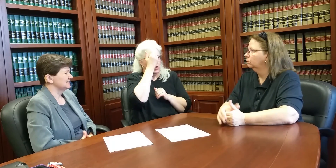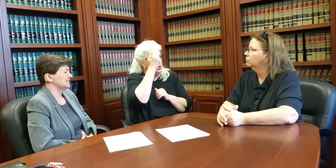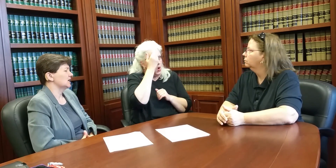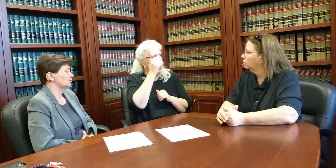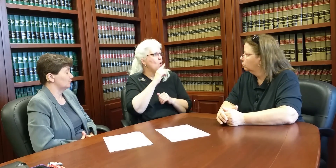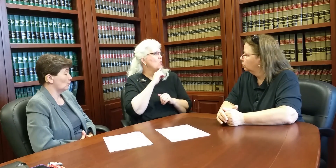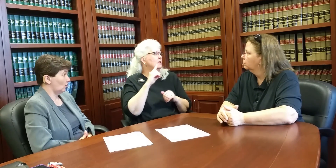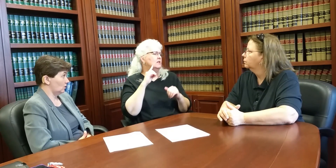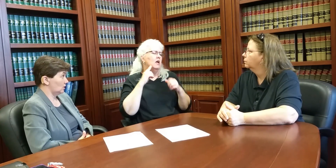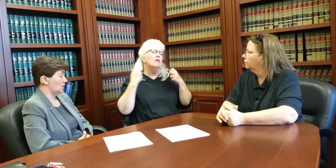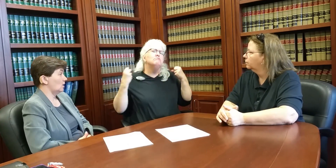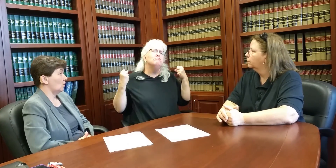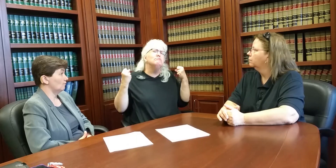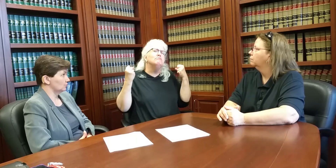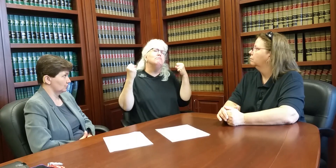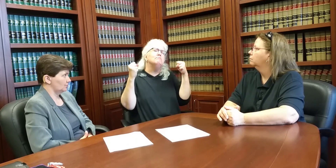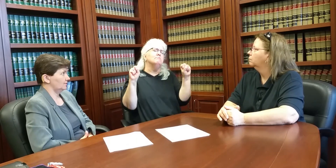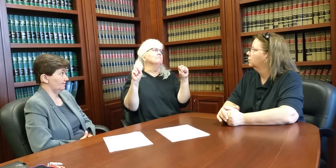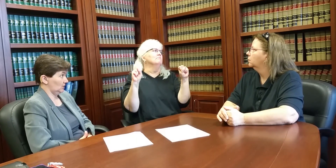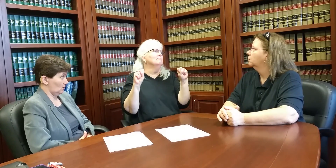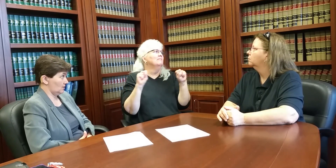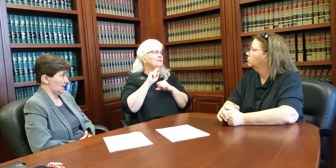in uproar over the BRI.